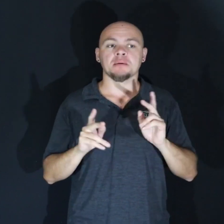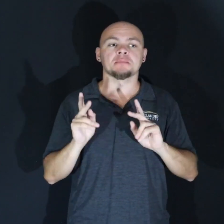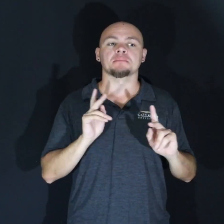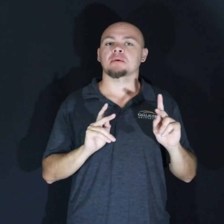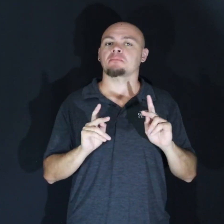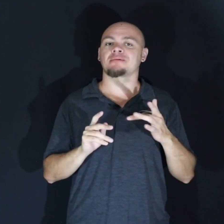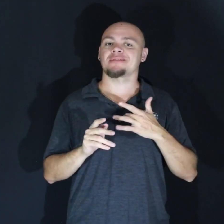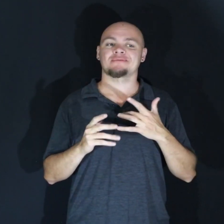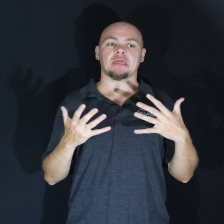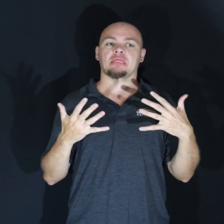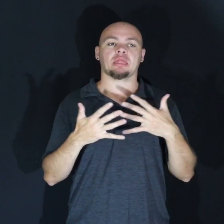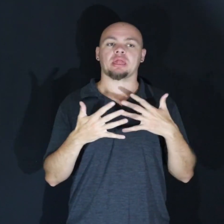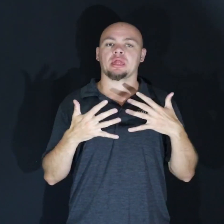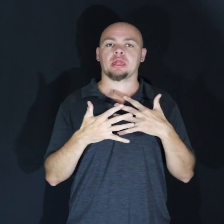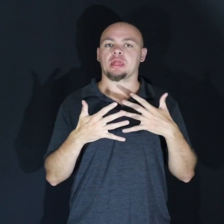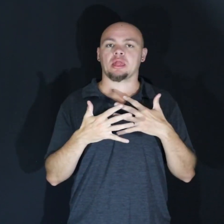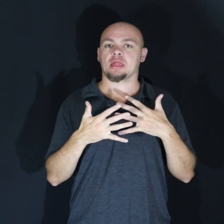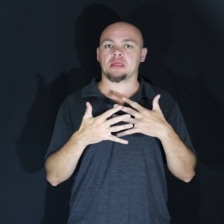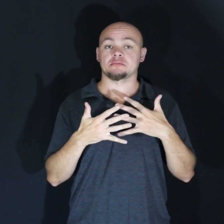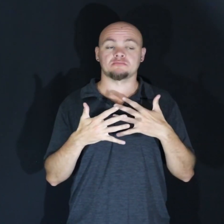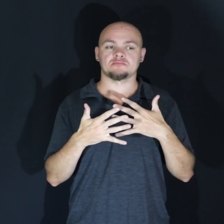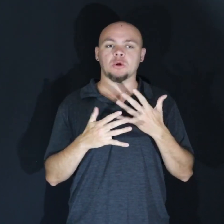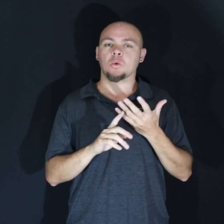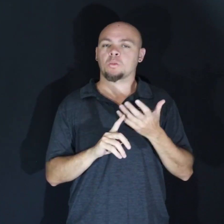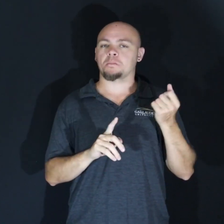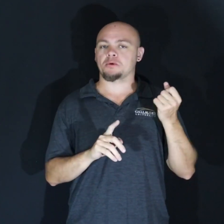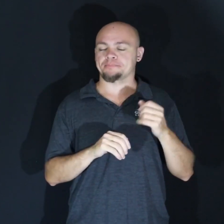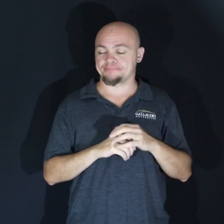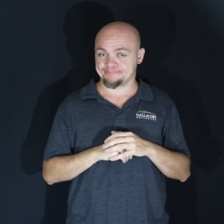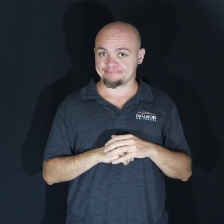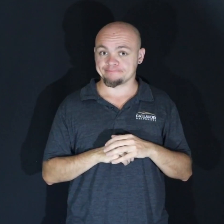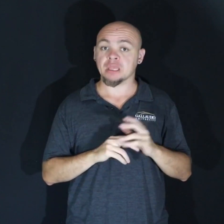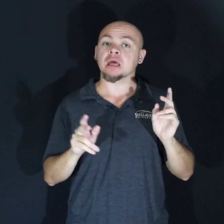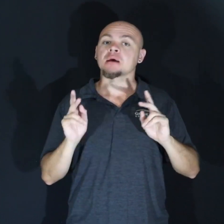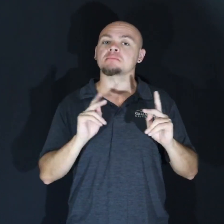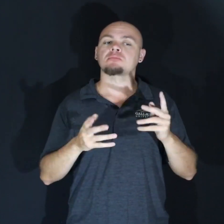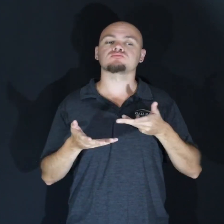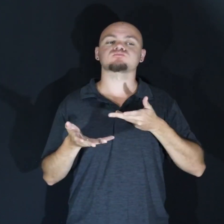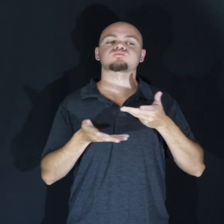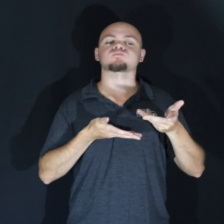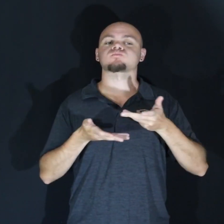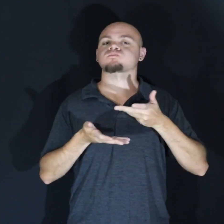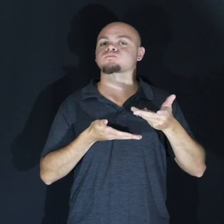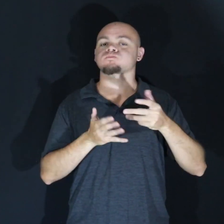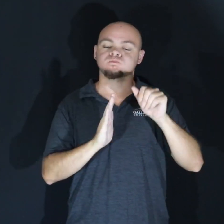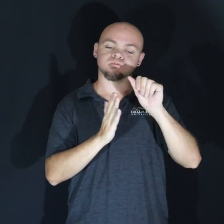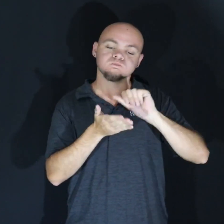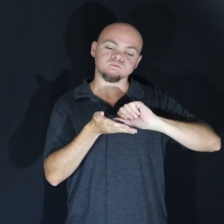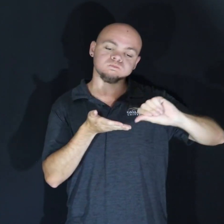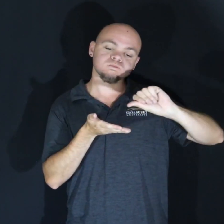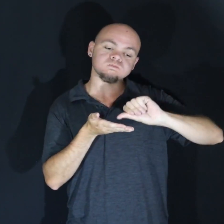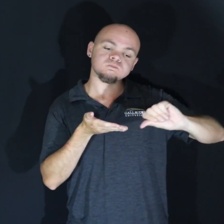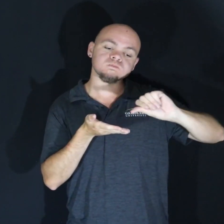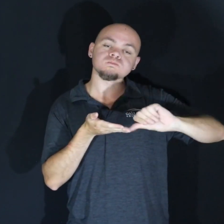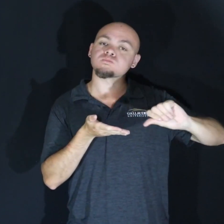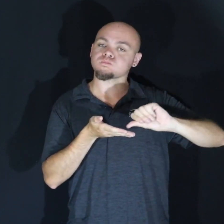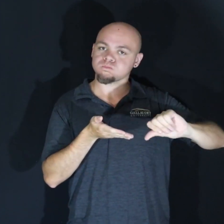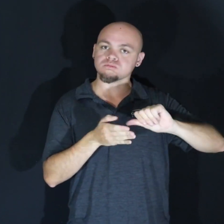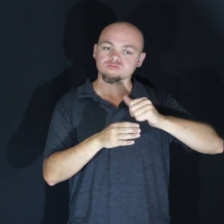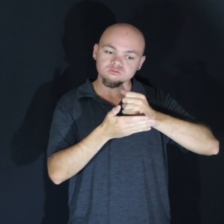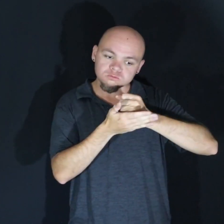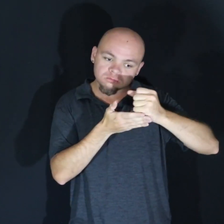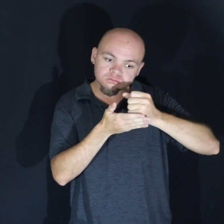sense of fear that people may have and allows people to engage fully in both the carving and the conversation